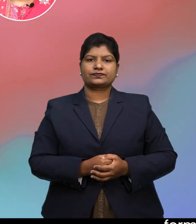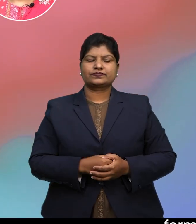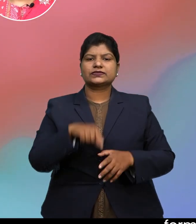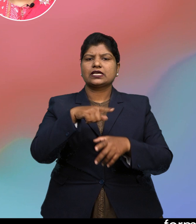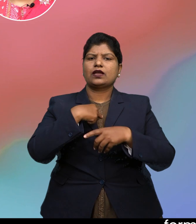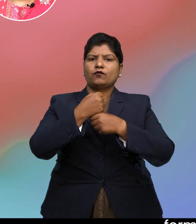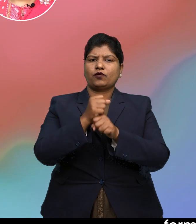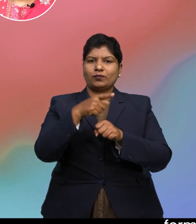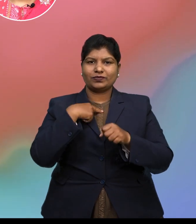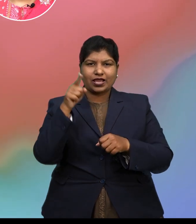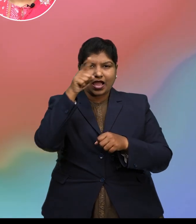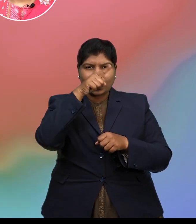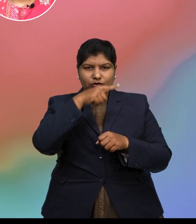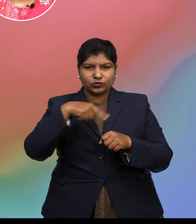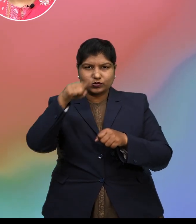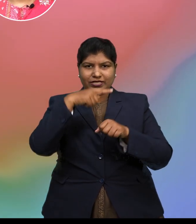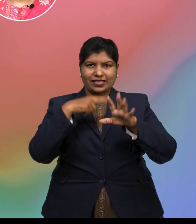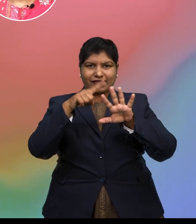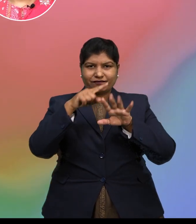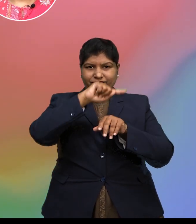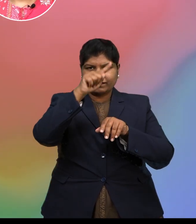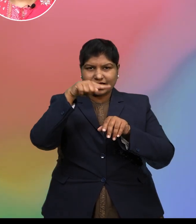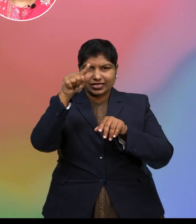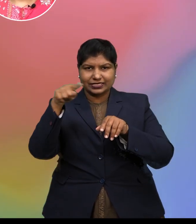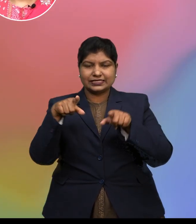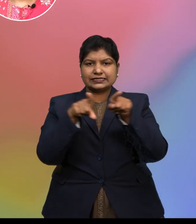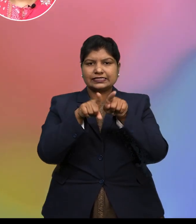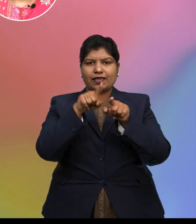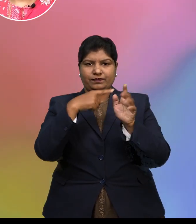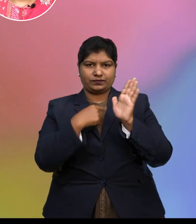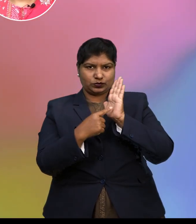form around these finger-like projections